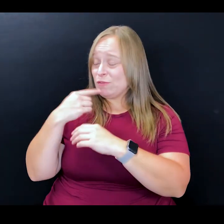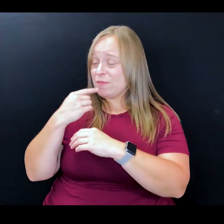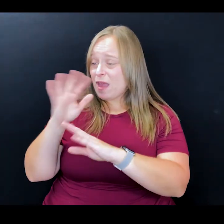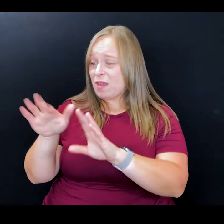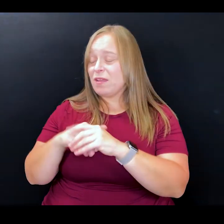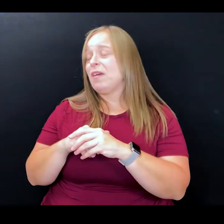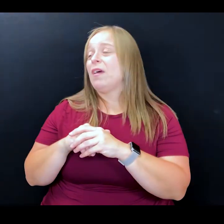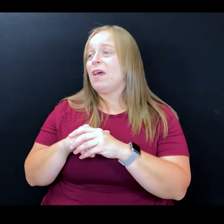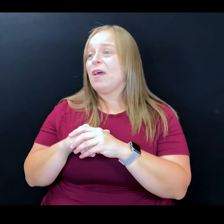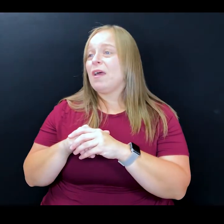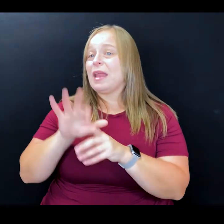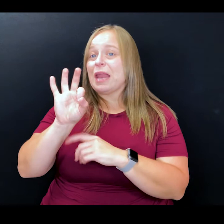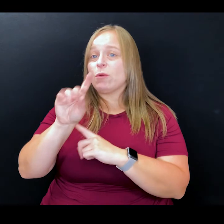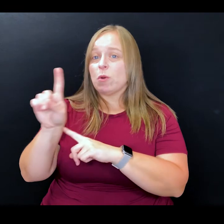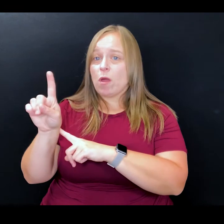said,